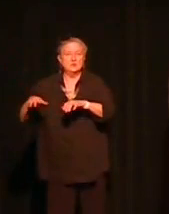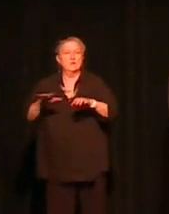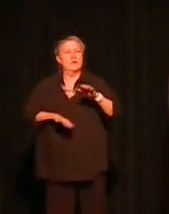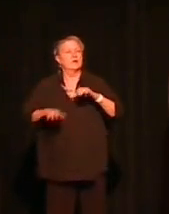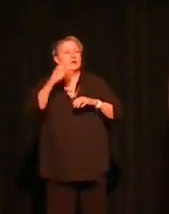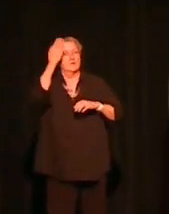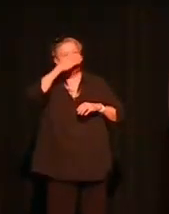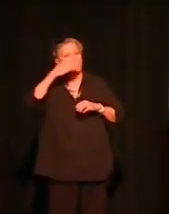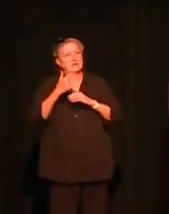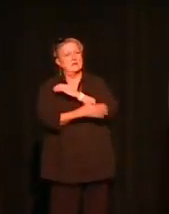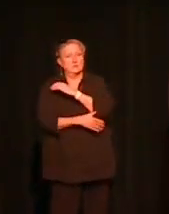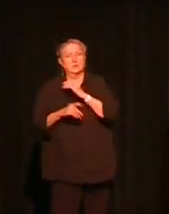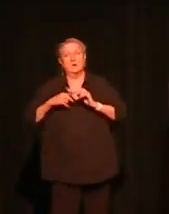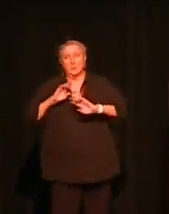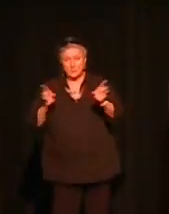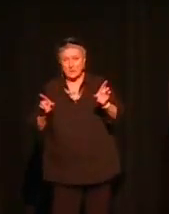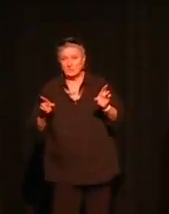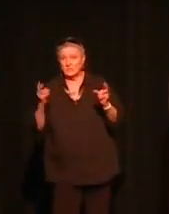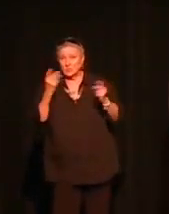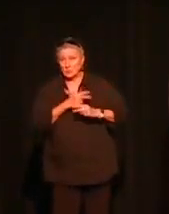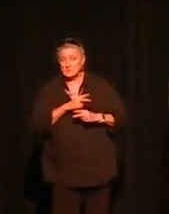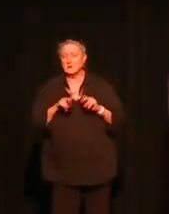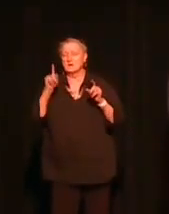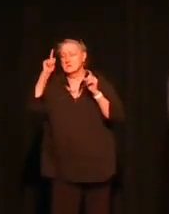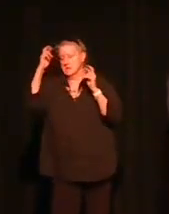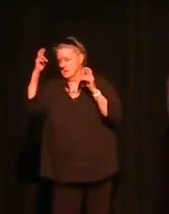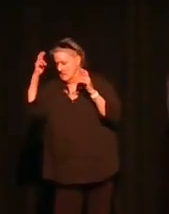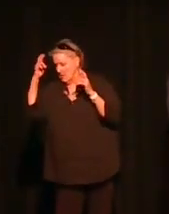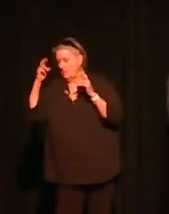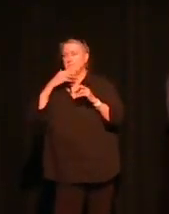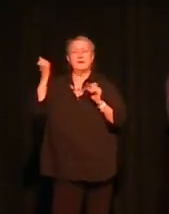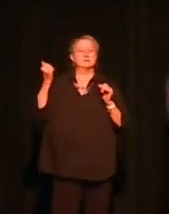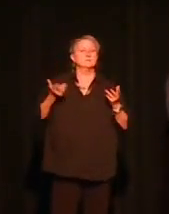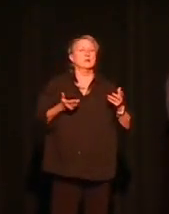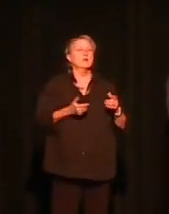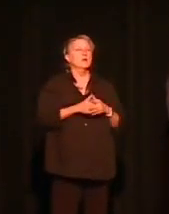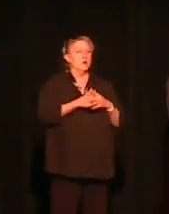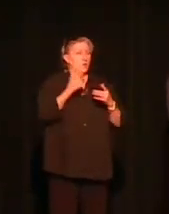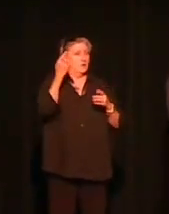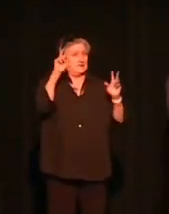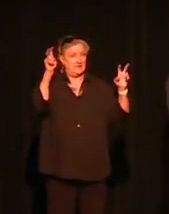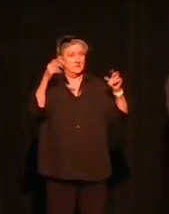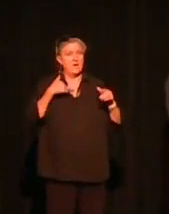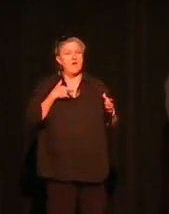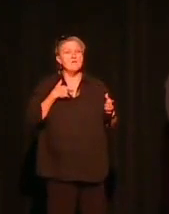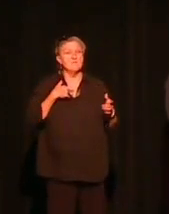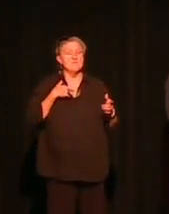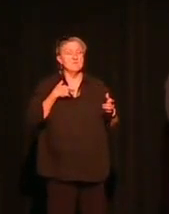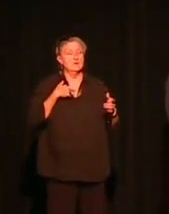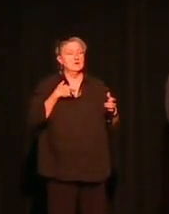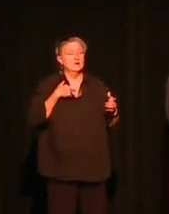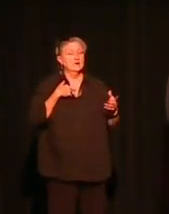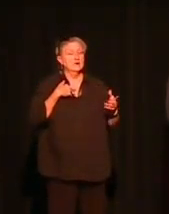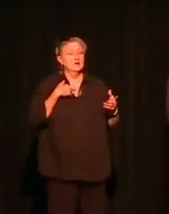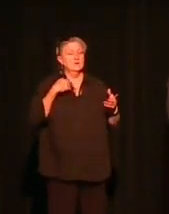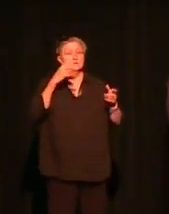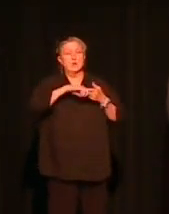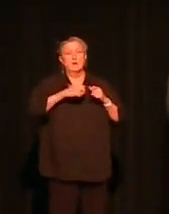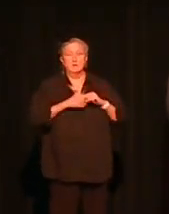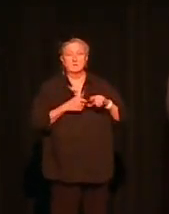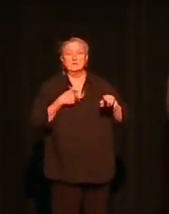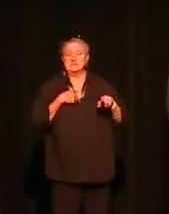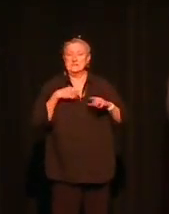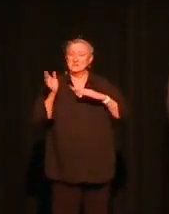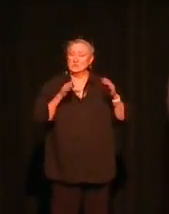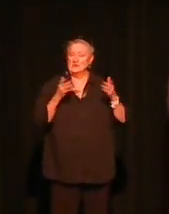why we've prepared for the worst, but hoping for the best. One of the issues that we have is this wind event is a little